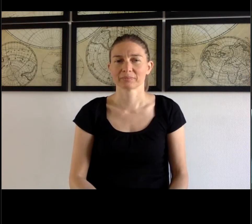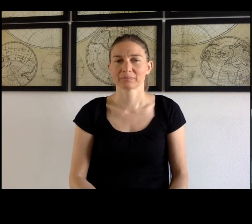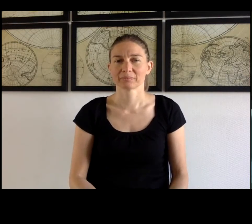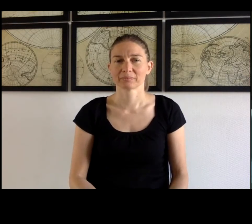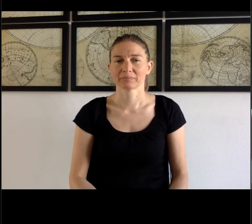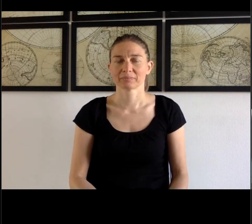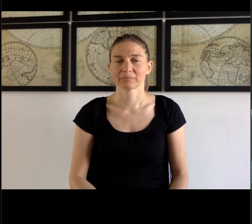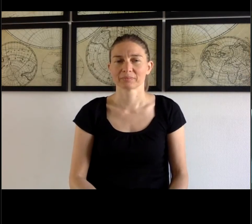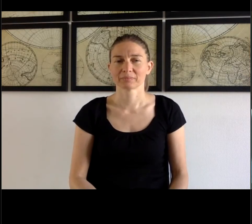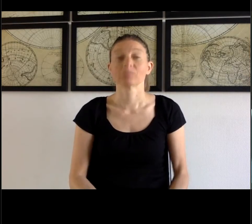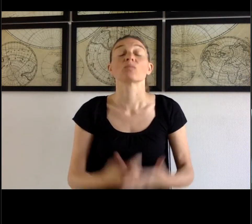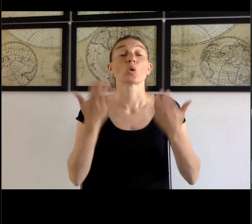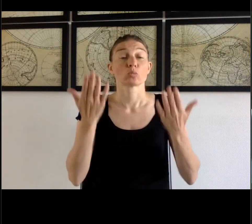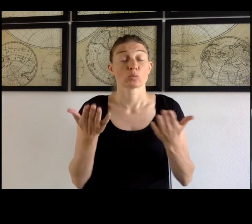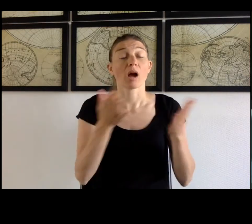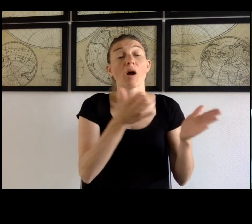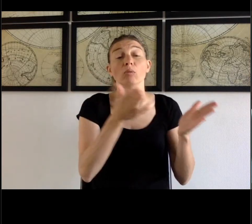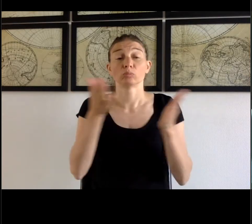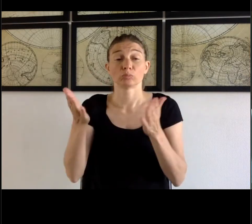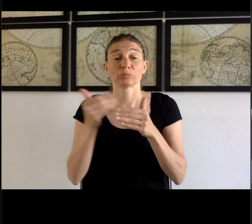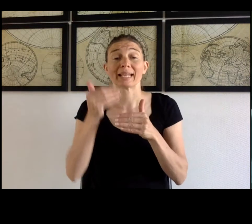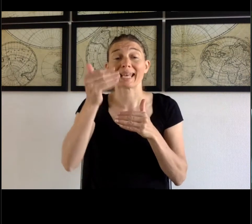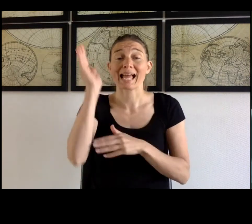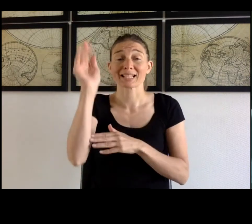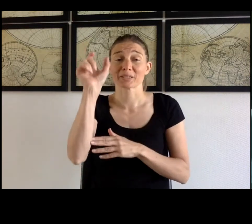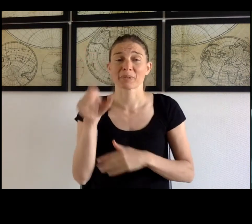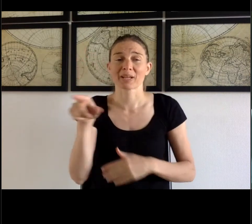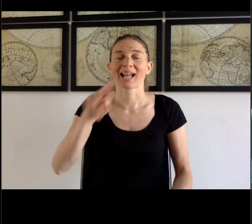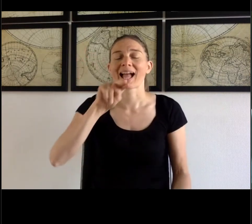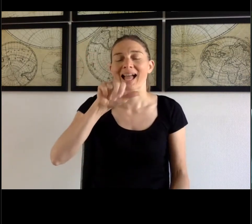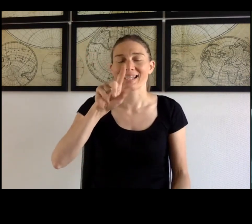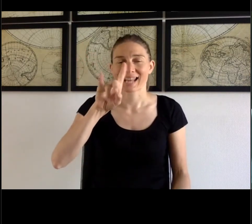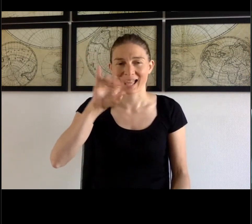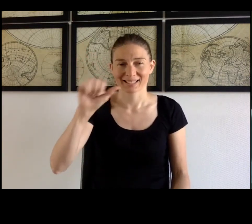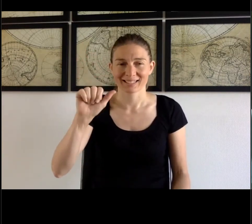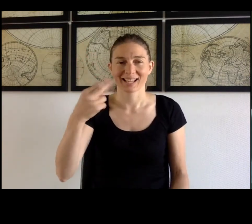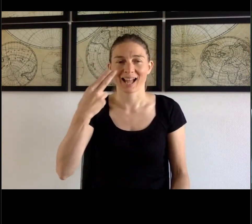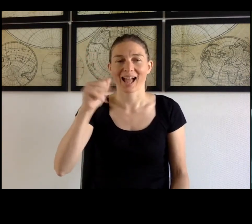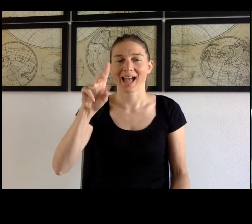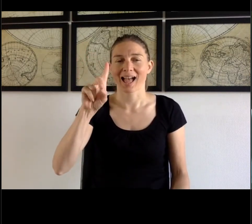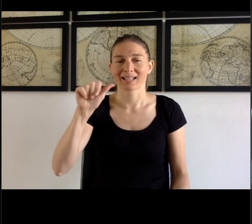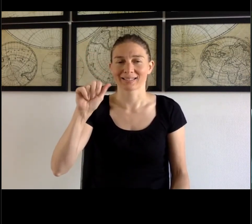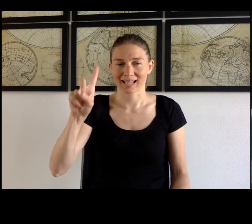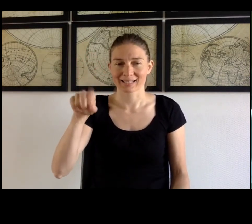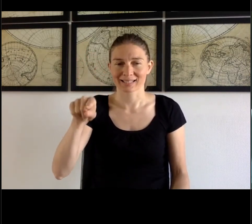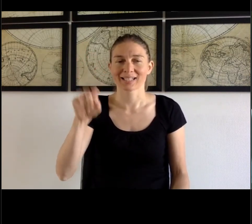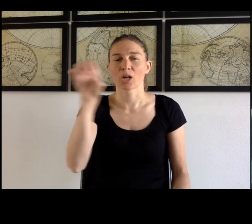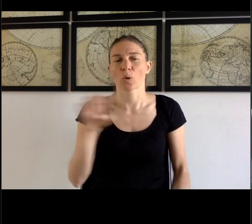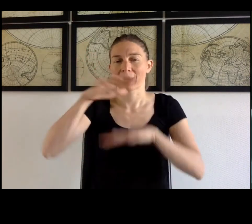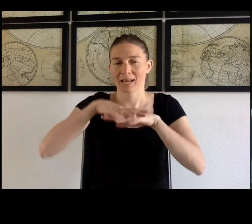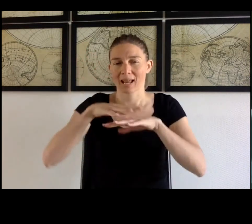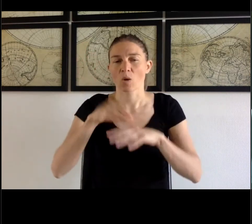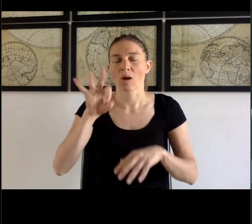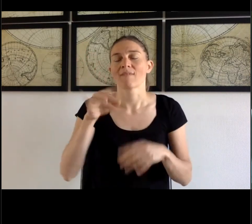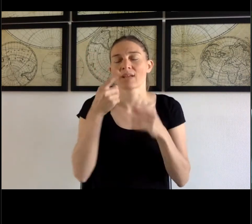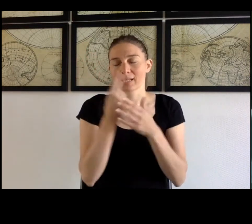to the next speaker, who is Nadia Haddad from the European Network on Independent